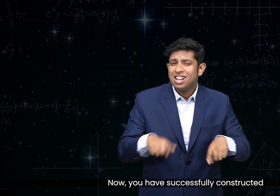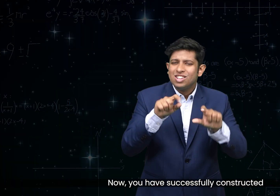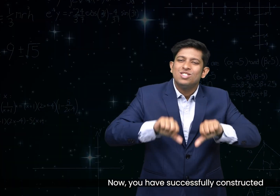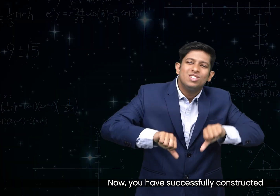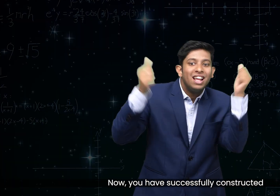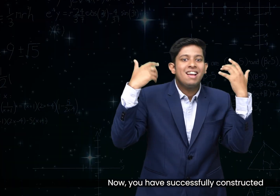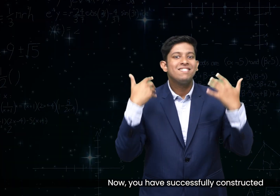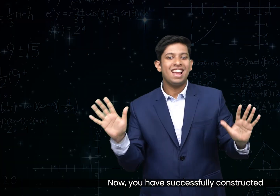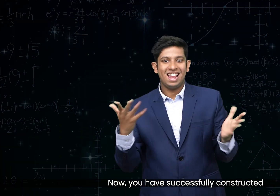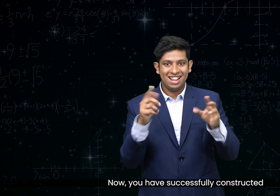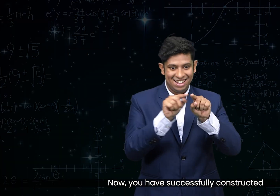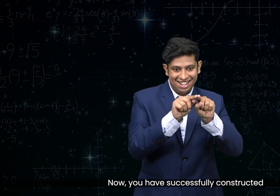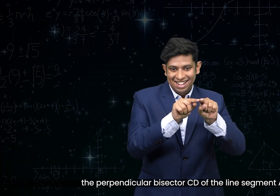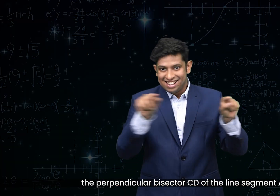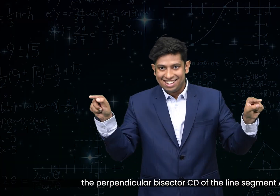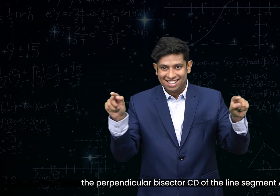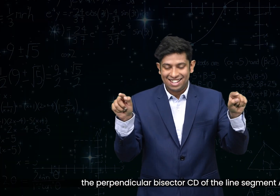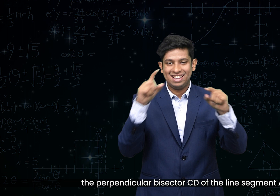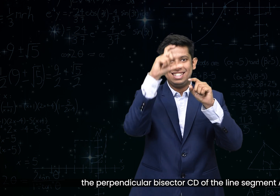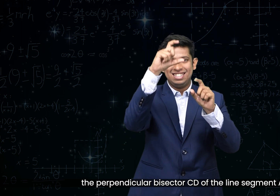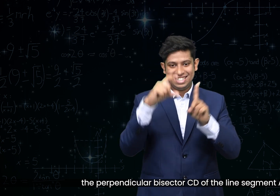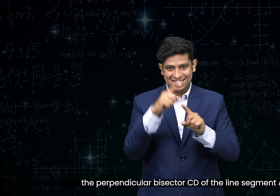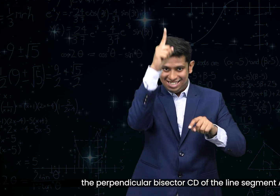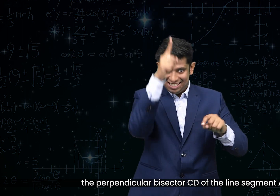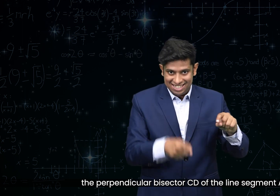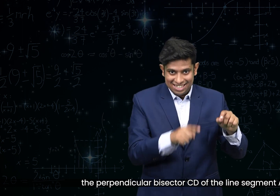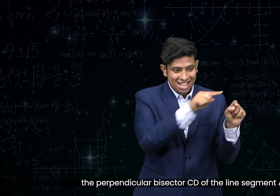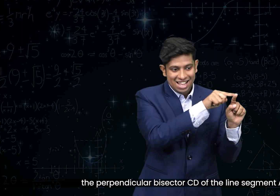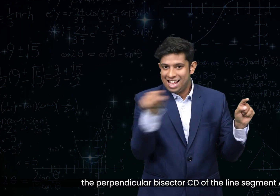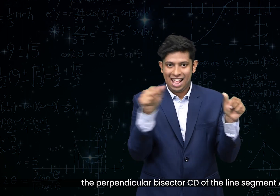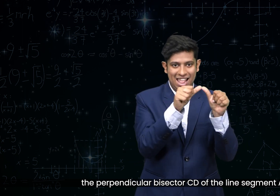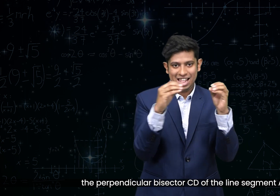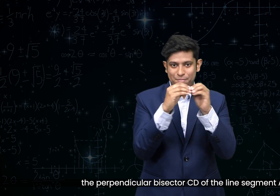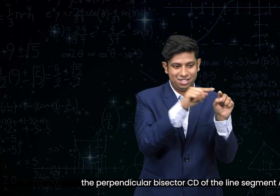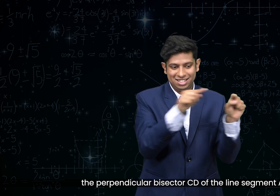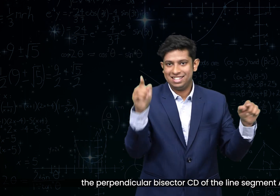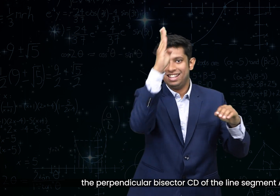Now you have successfully constructed the perpendicular bisector CD of the line segment AB.